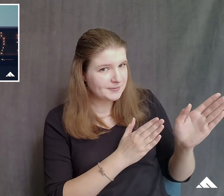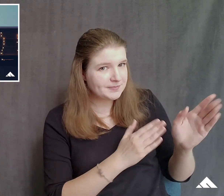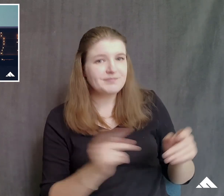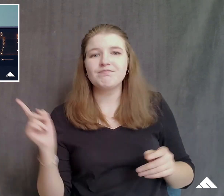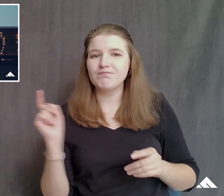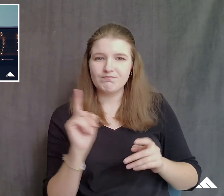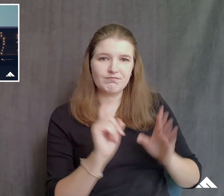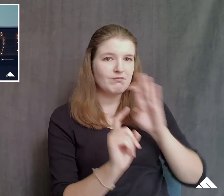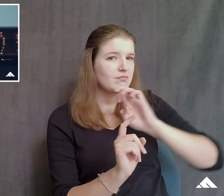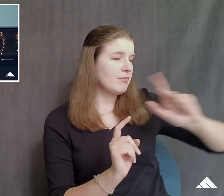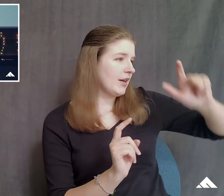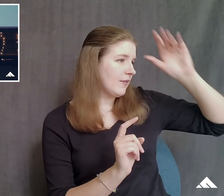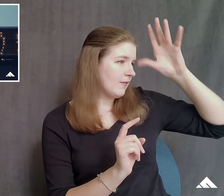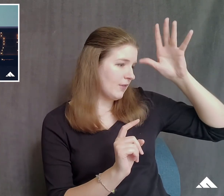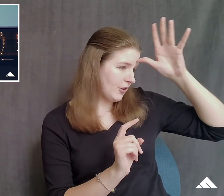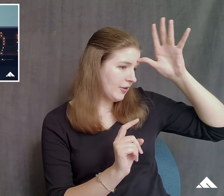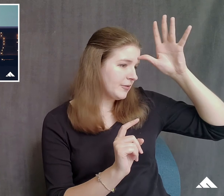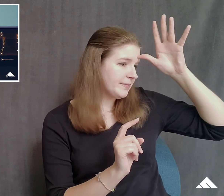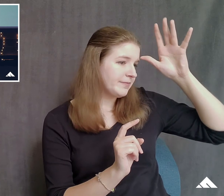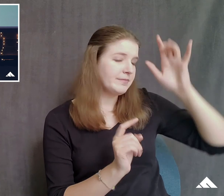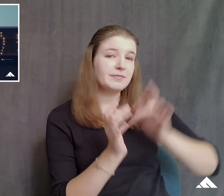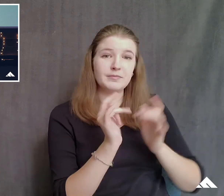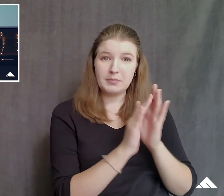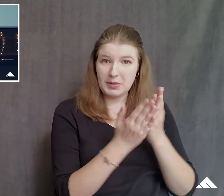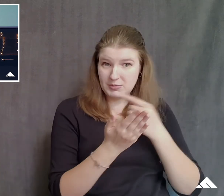So he goes back to his father. The Bible says